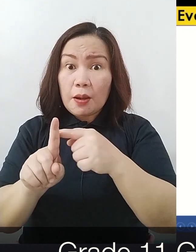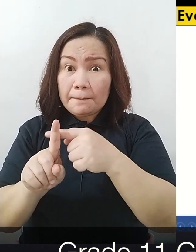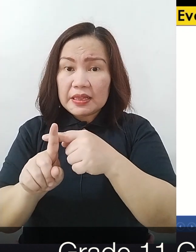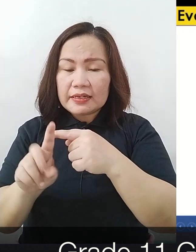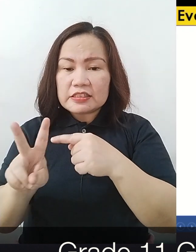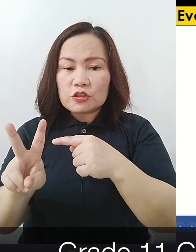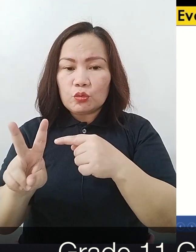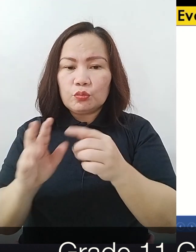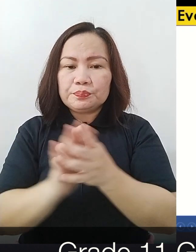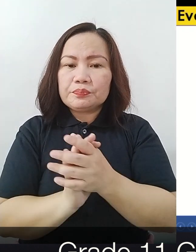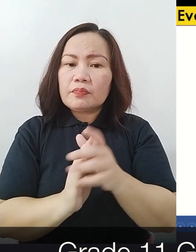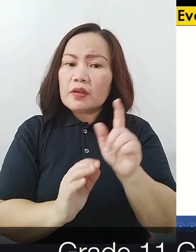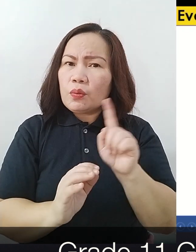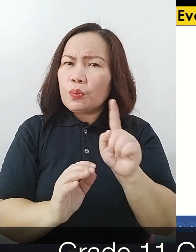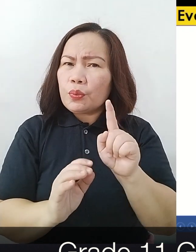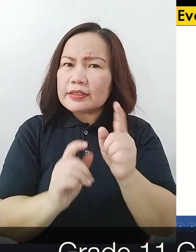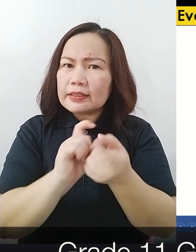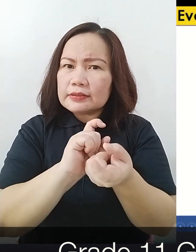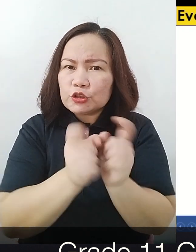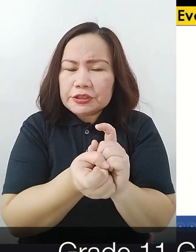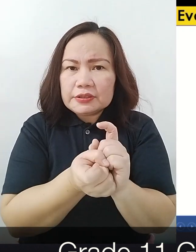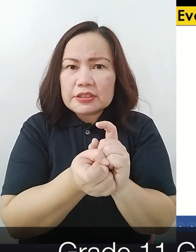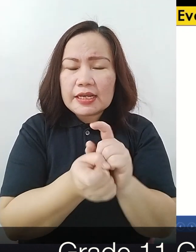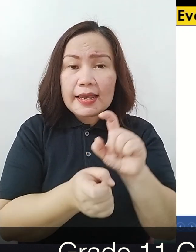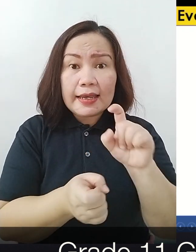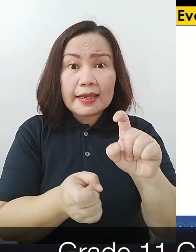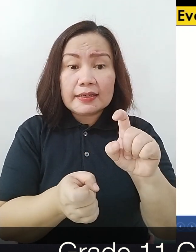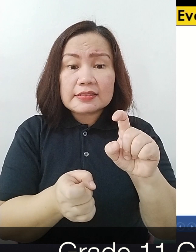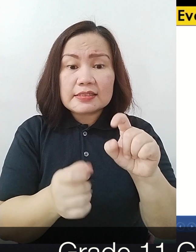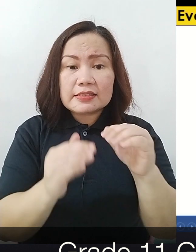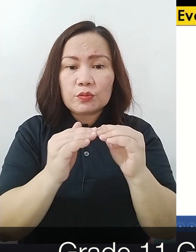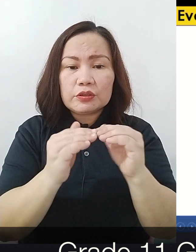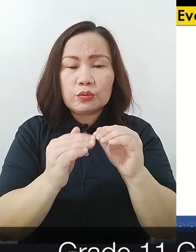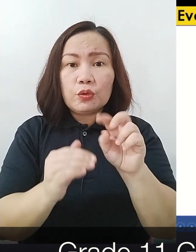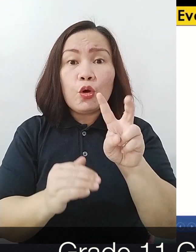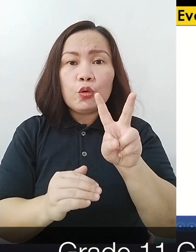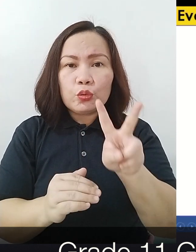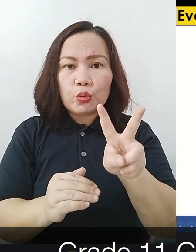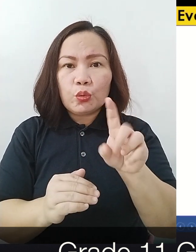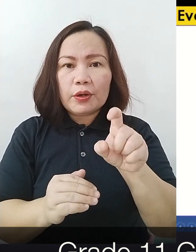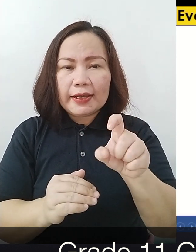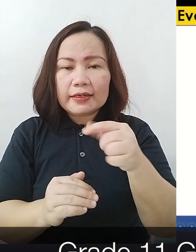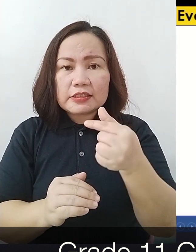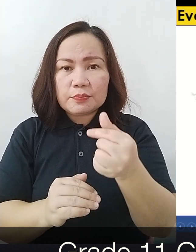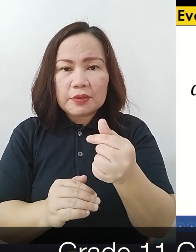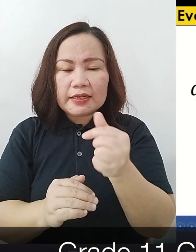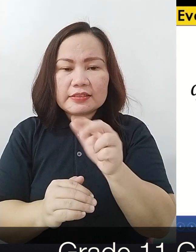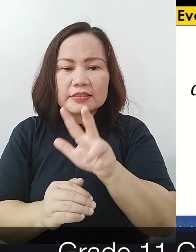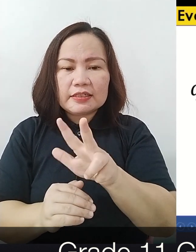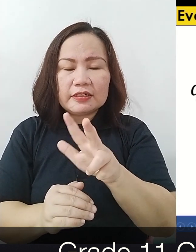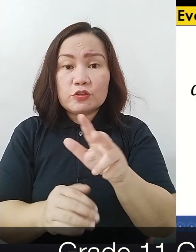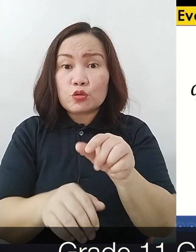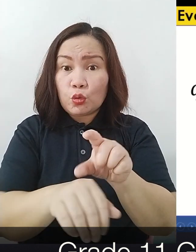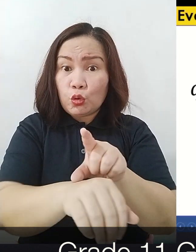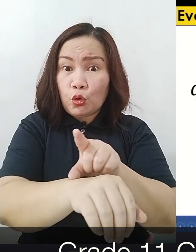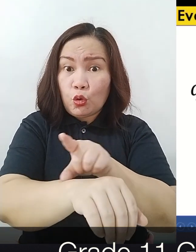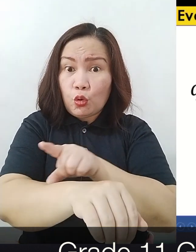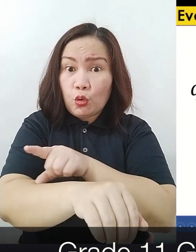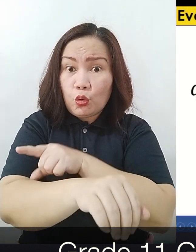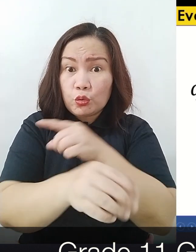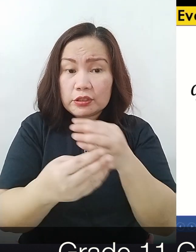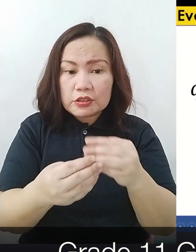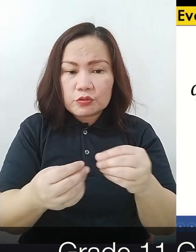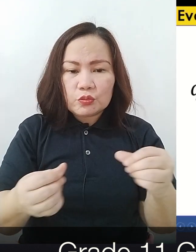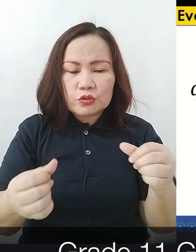2. Anong ipapalit natin kay x? 2x plus 3. So, medyo mahaba